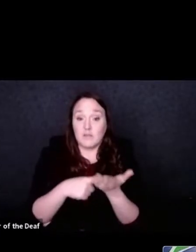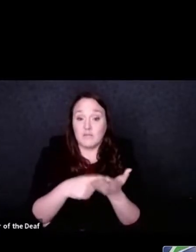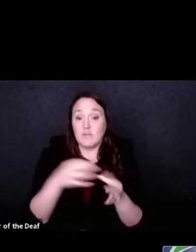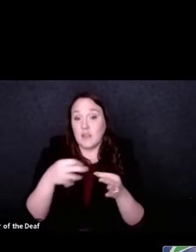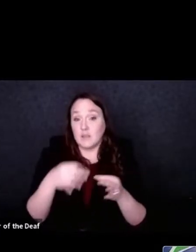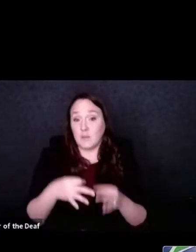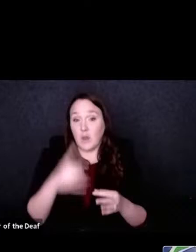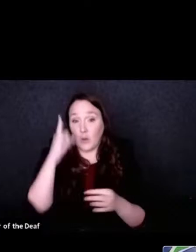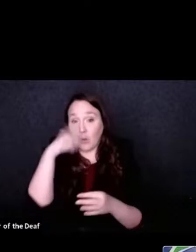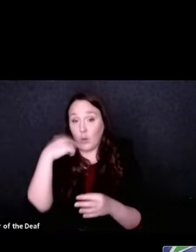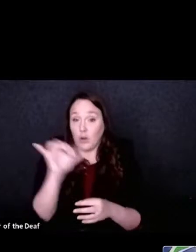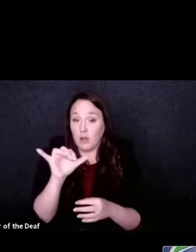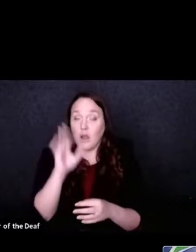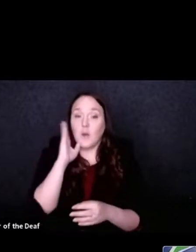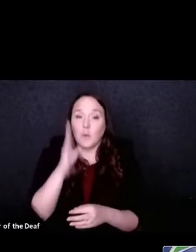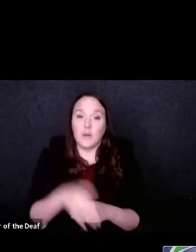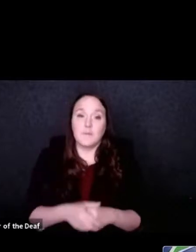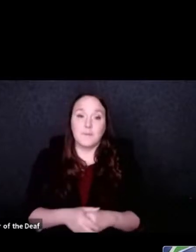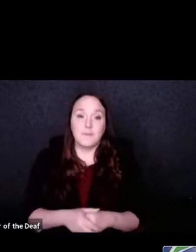will.